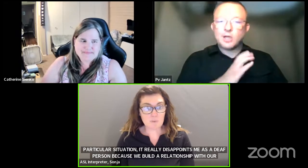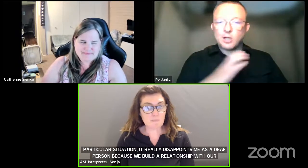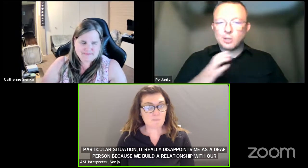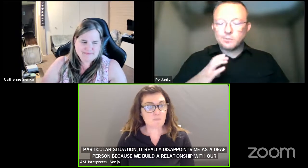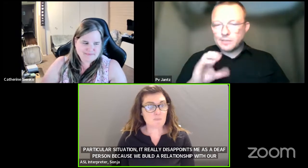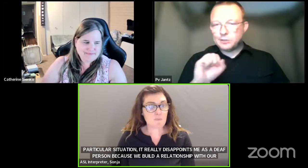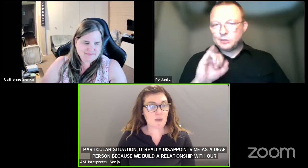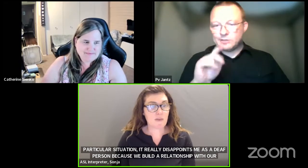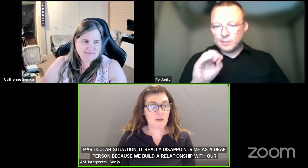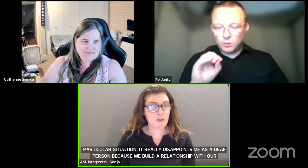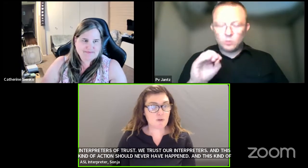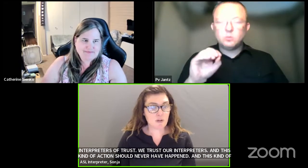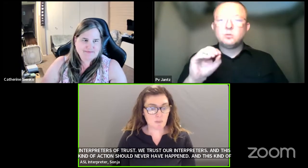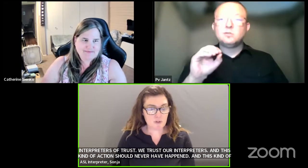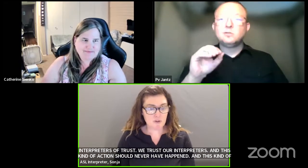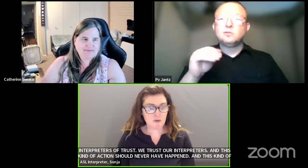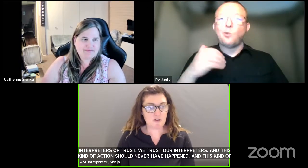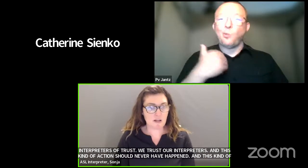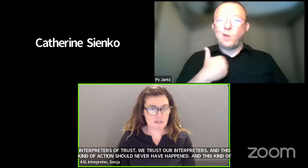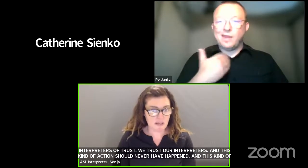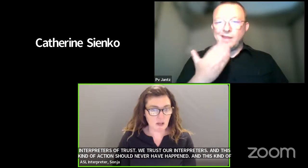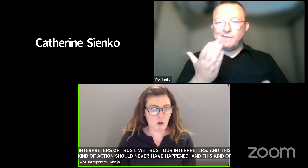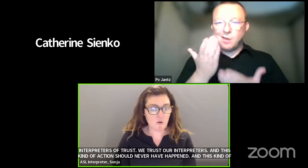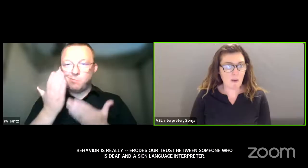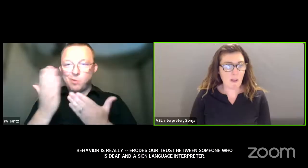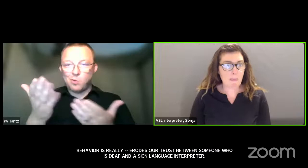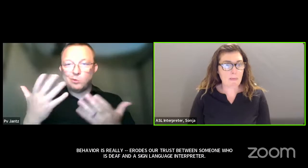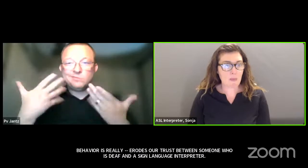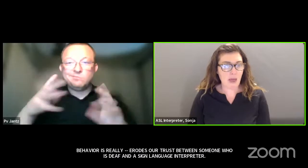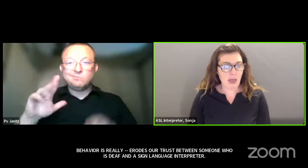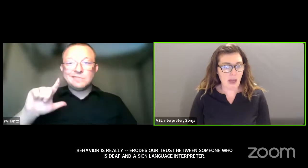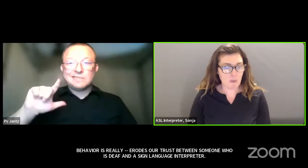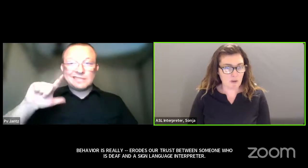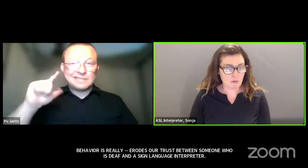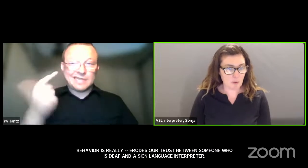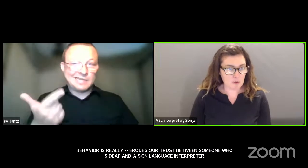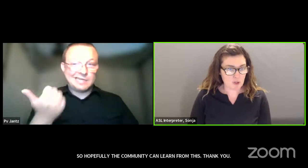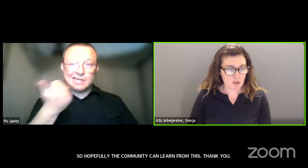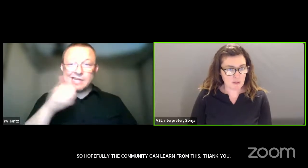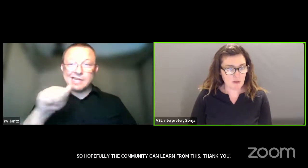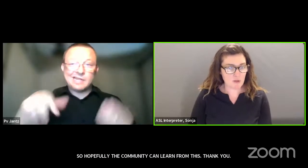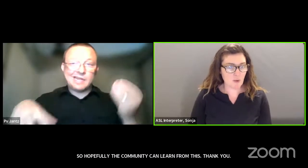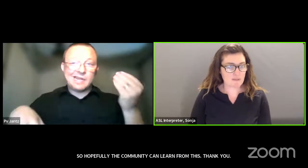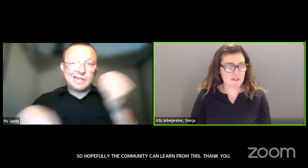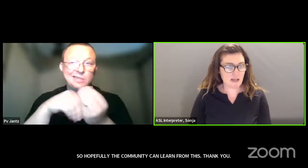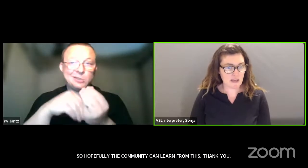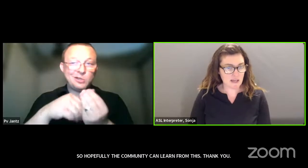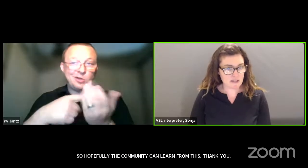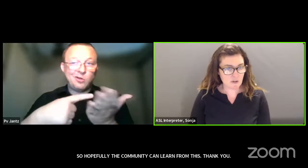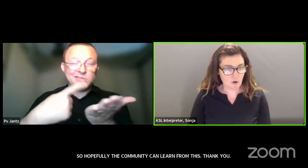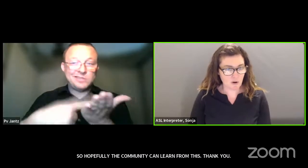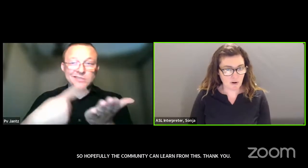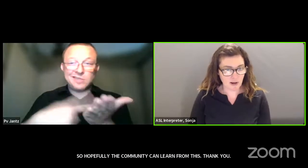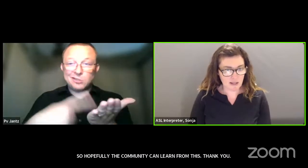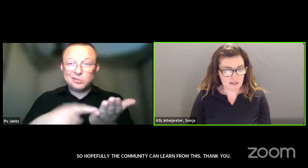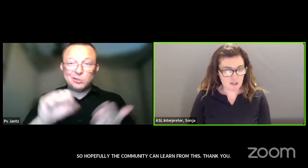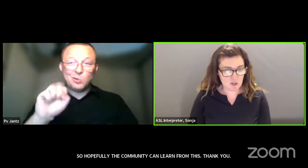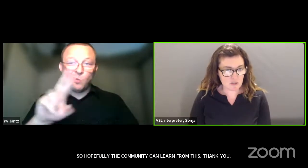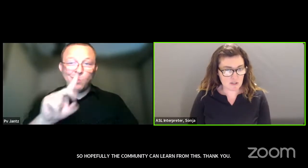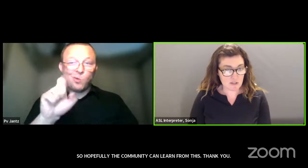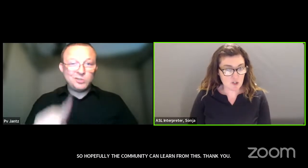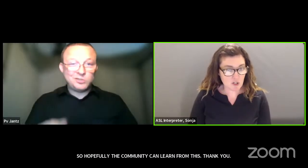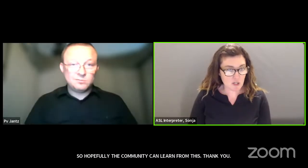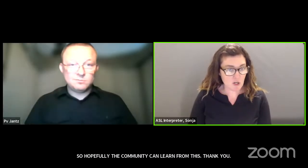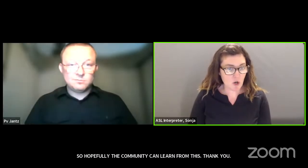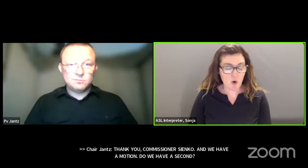Thank you. Thank you, Commissioner Cinco. And we have a motion. Do we have a second or any